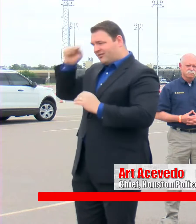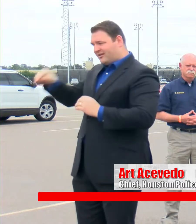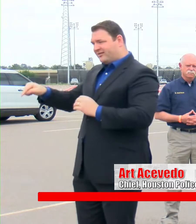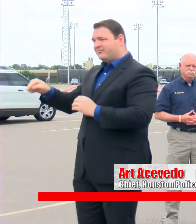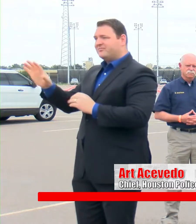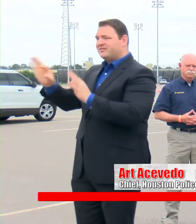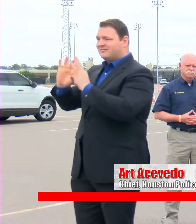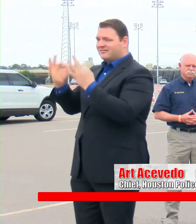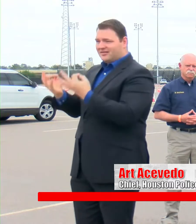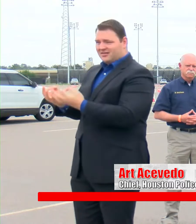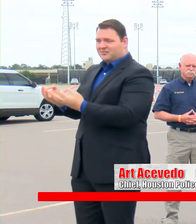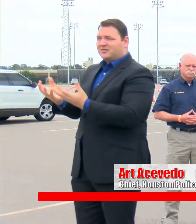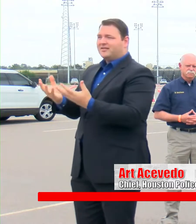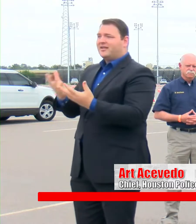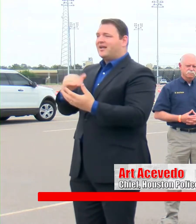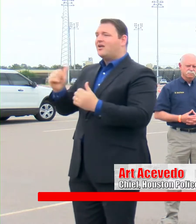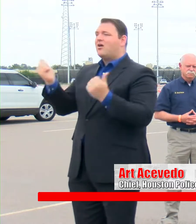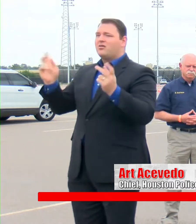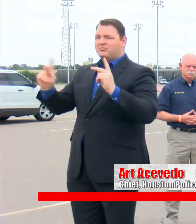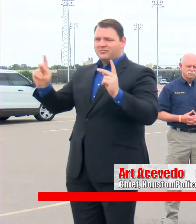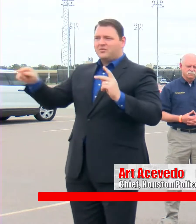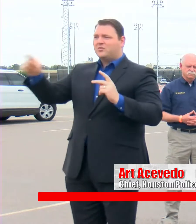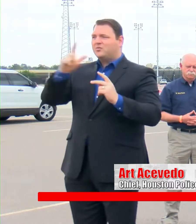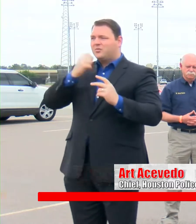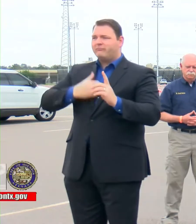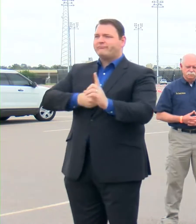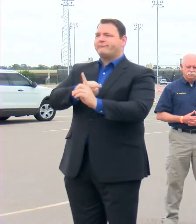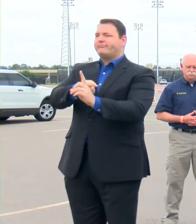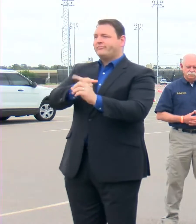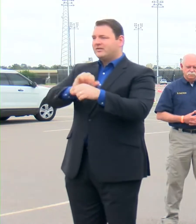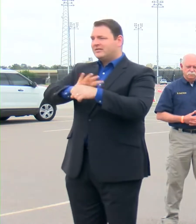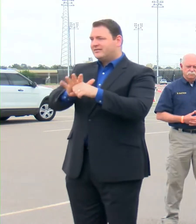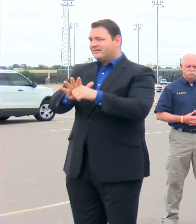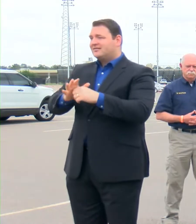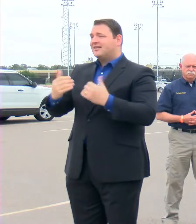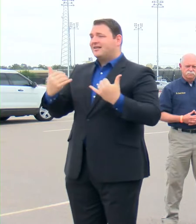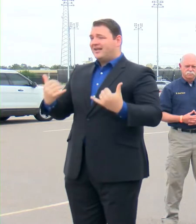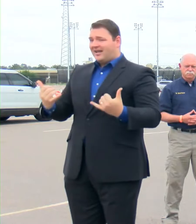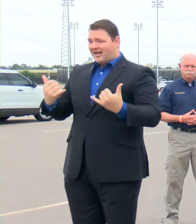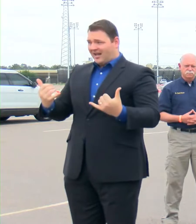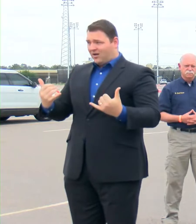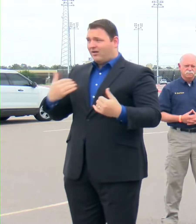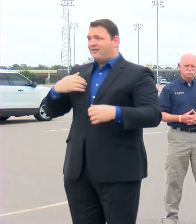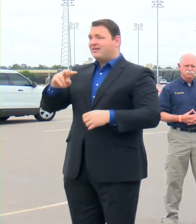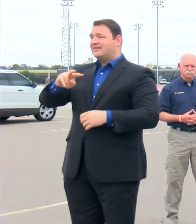of my report, we now have a second officer that has come back